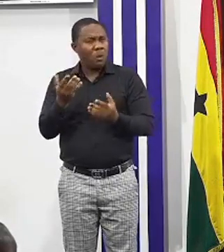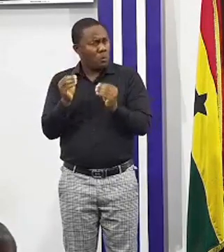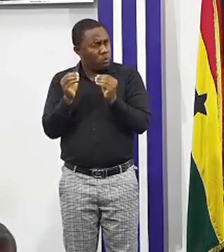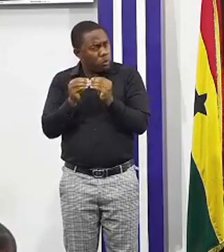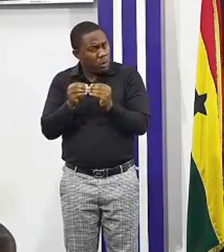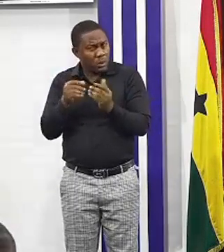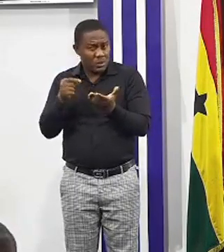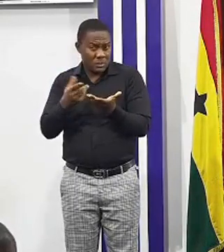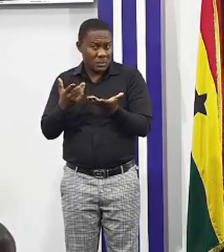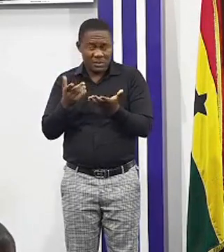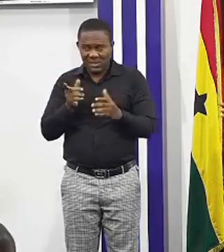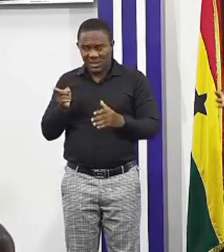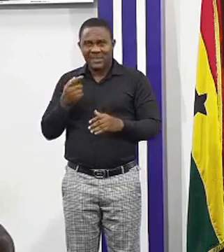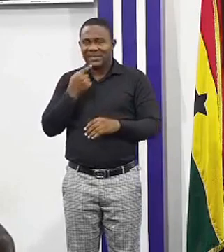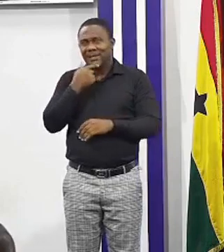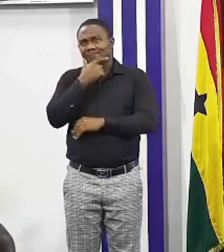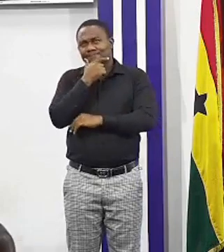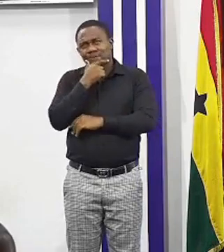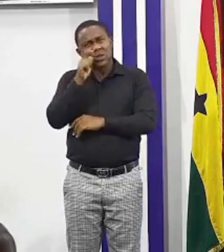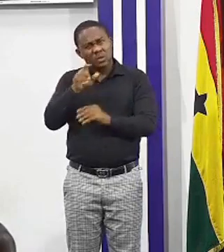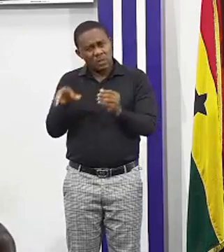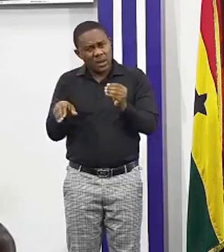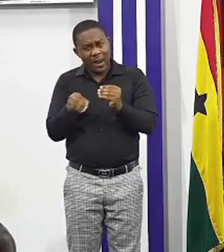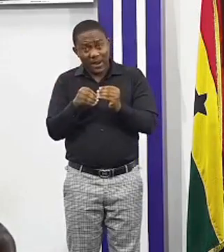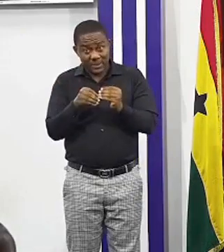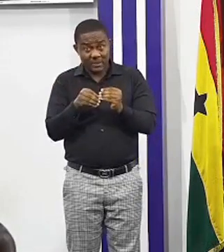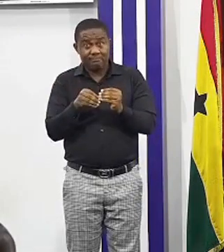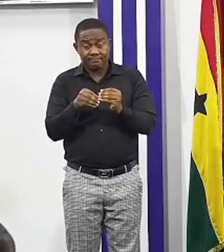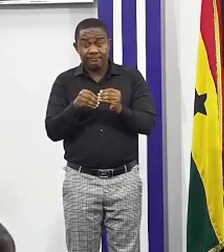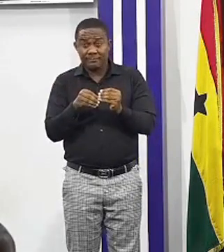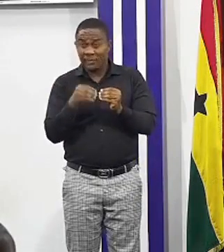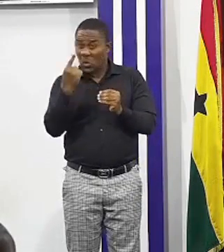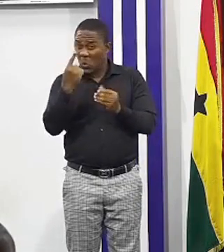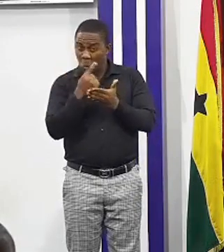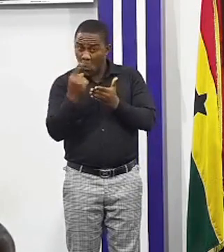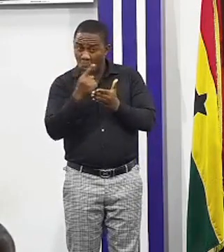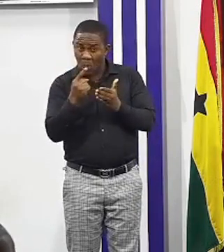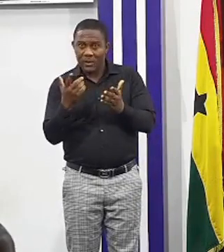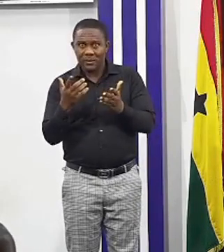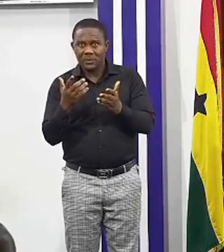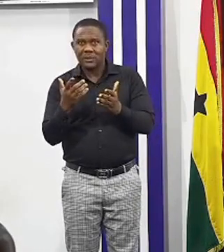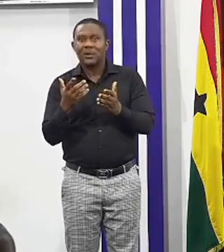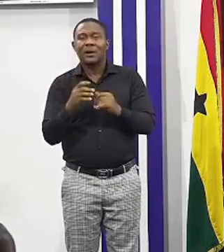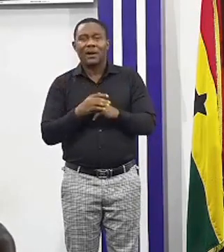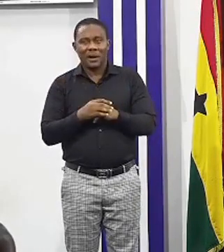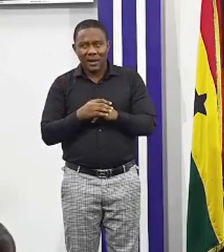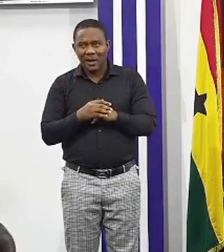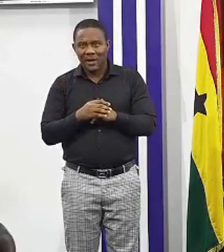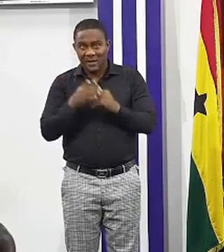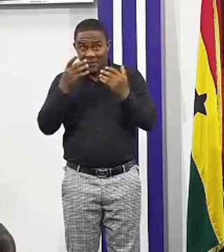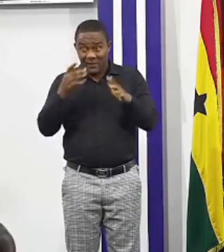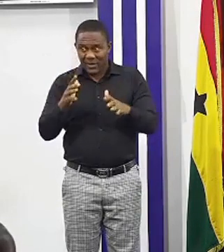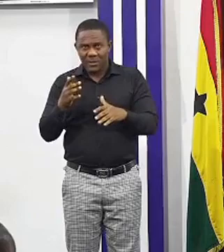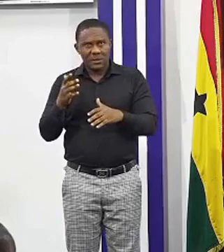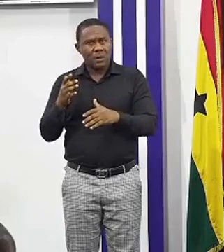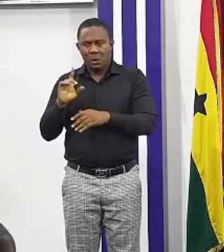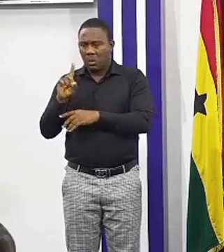have 1 more week to complete the gathering of their data to inform the next line of